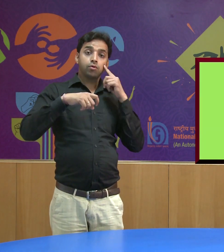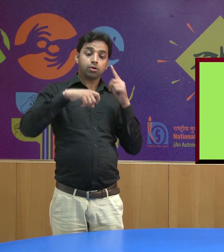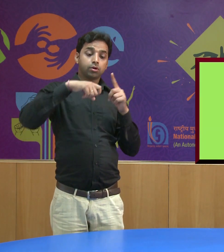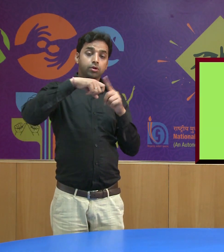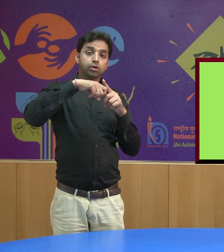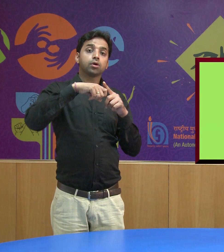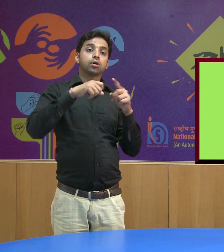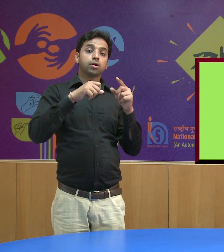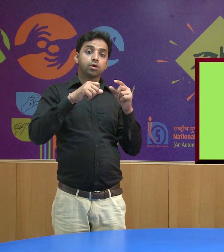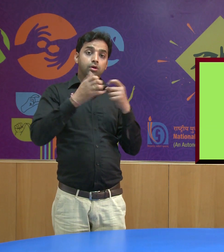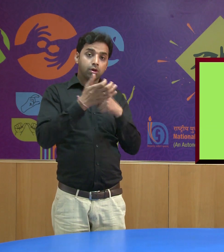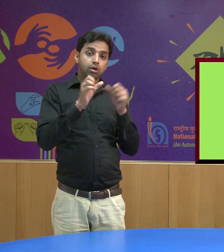Vikramshila University